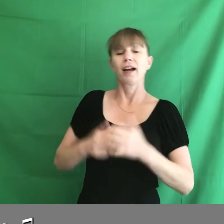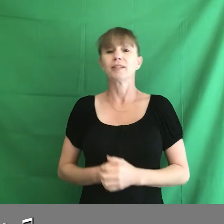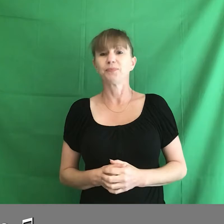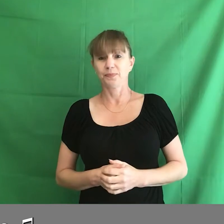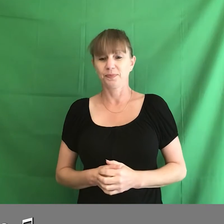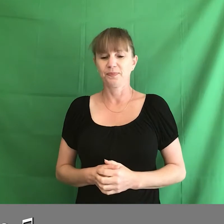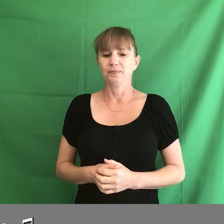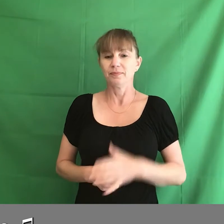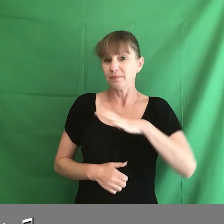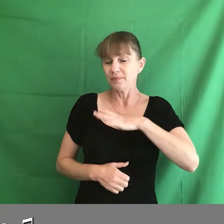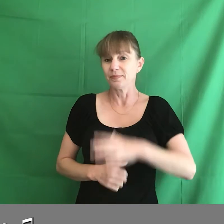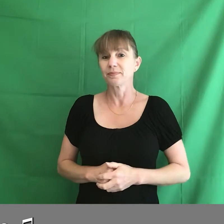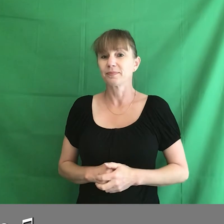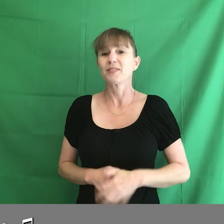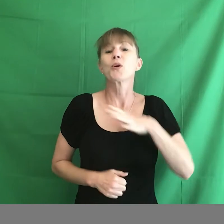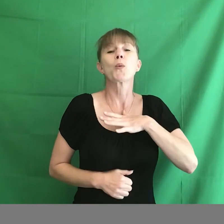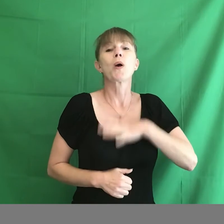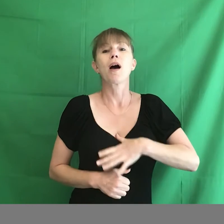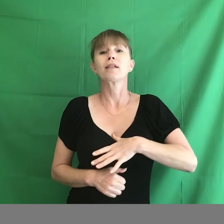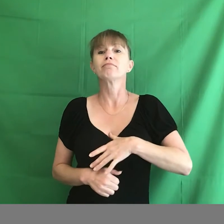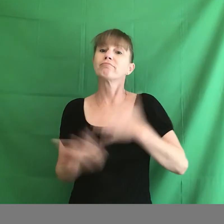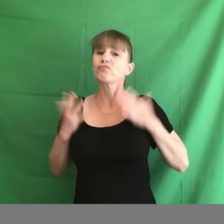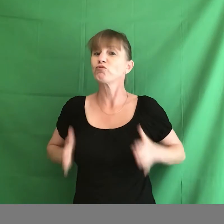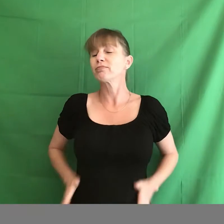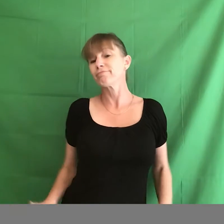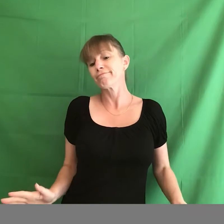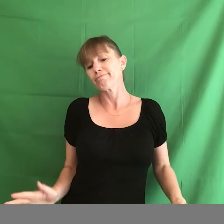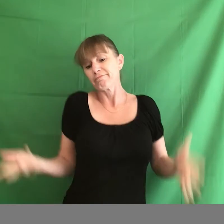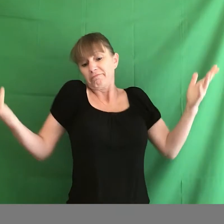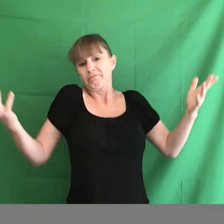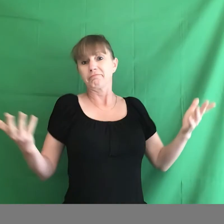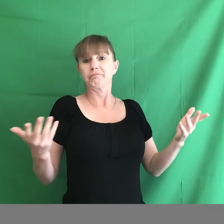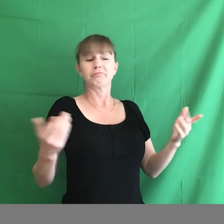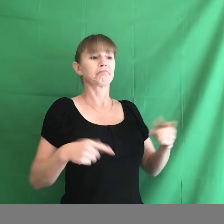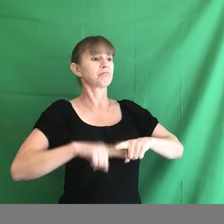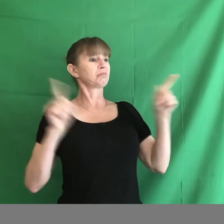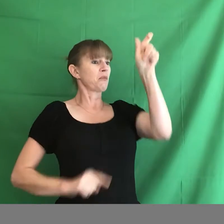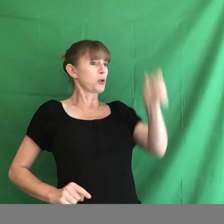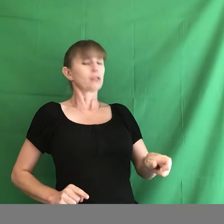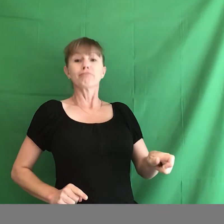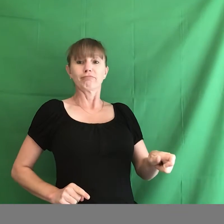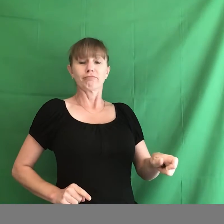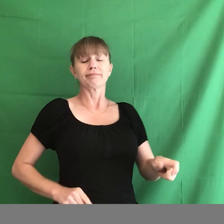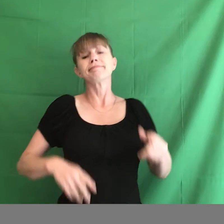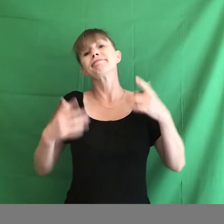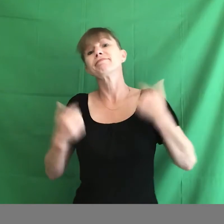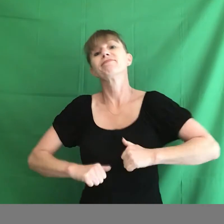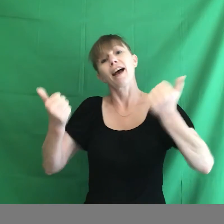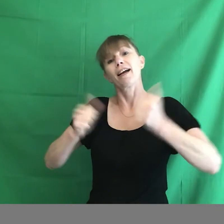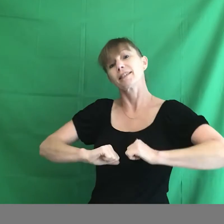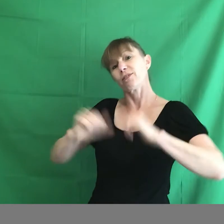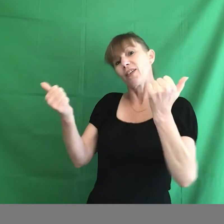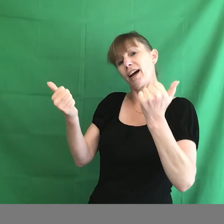fine, fine. Ready? If you want to dress like somebody else,